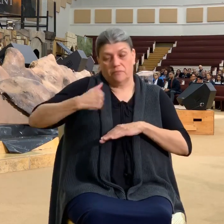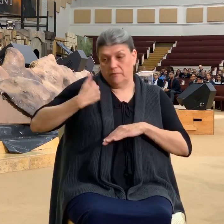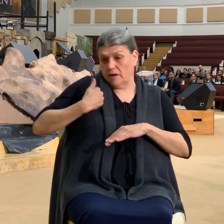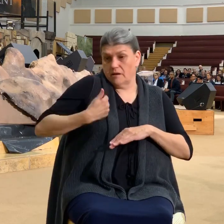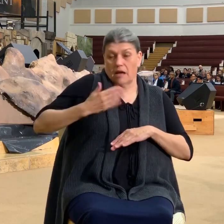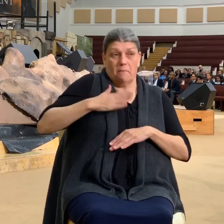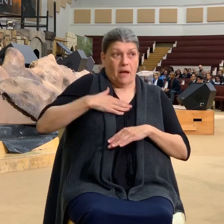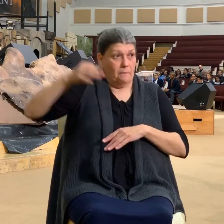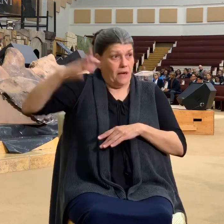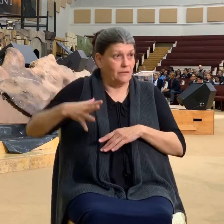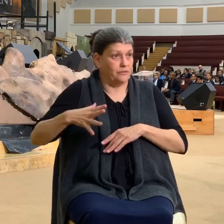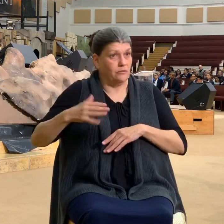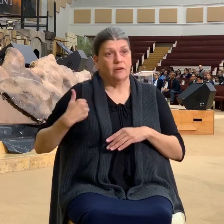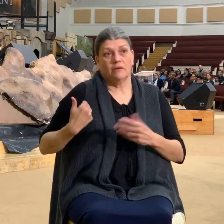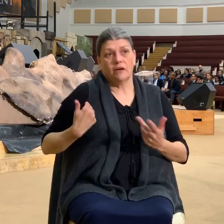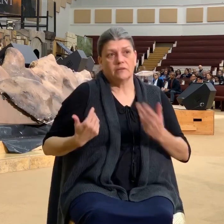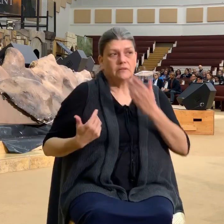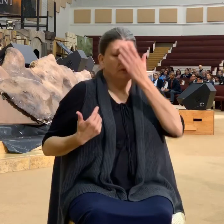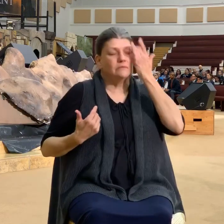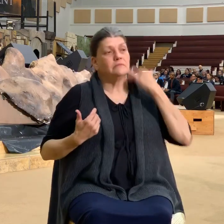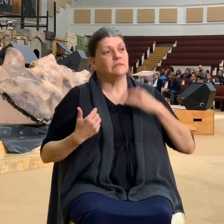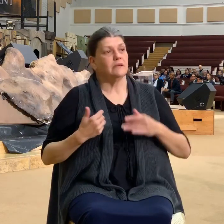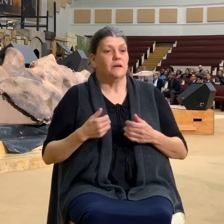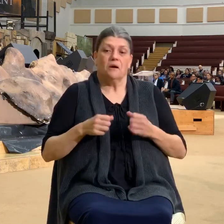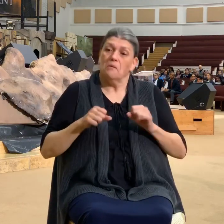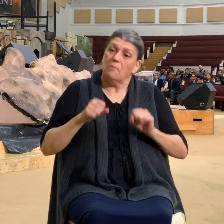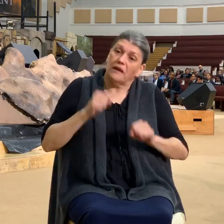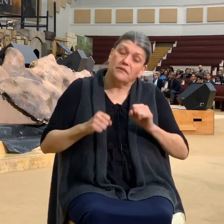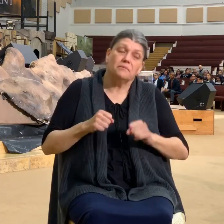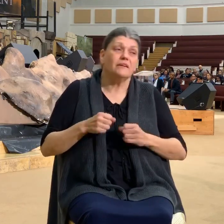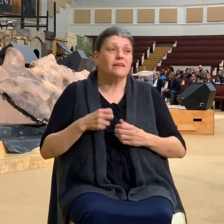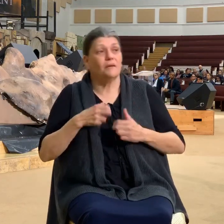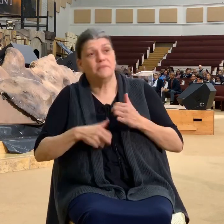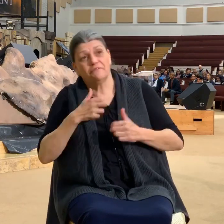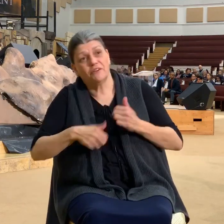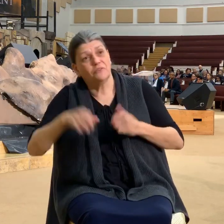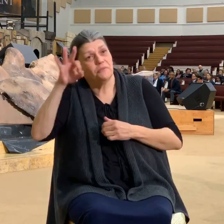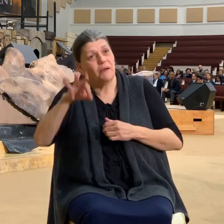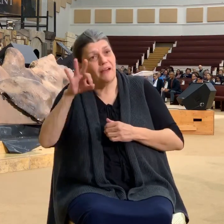just I'm that difficult to pastor, so you need three of them.